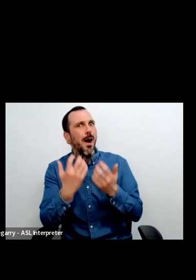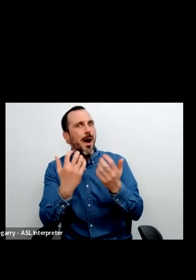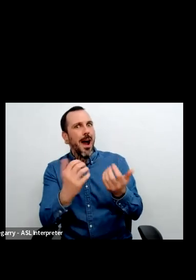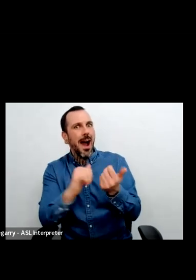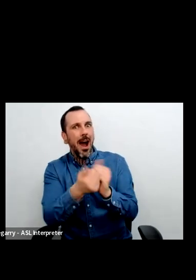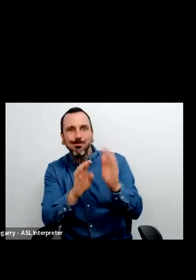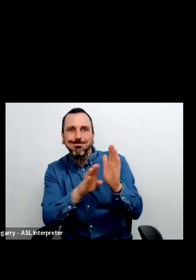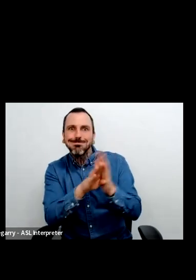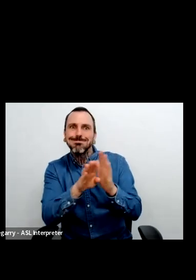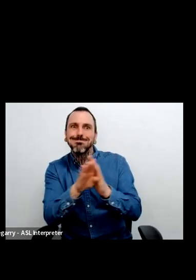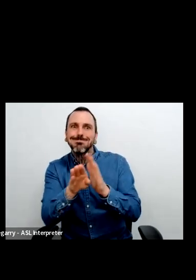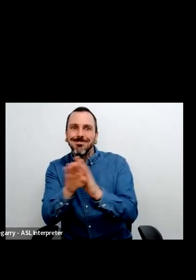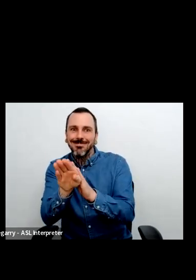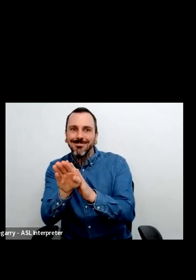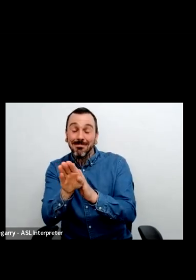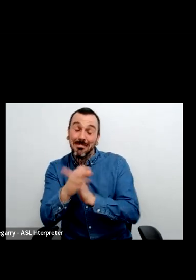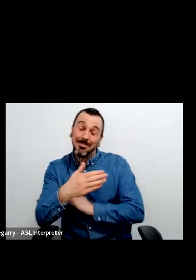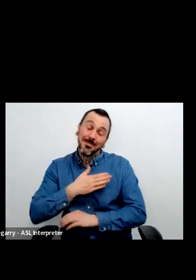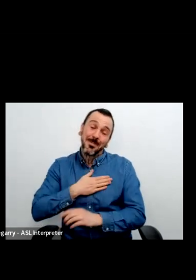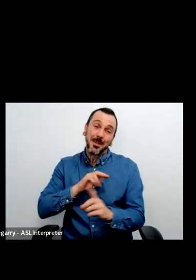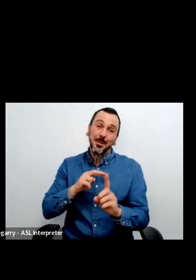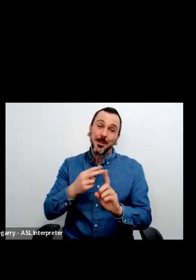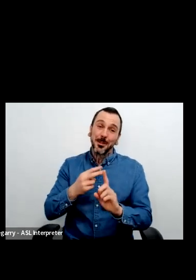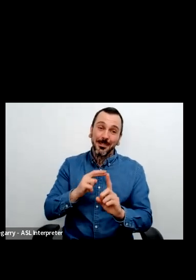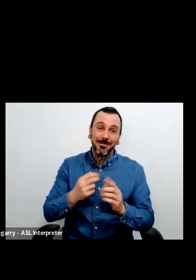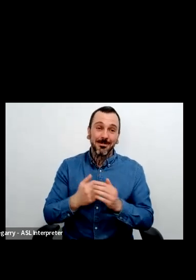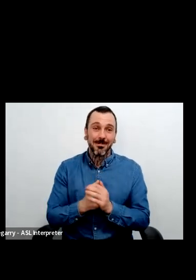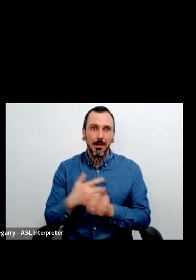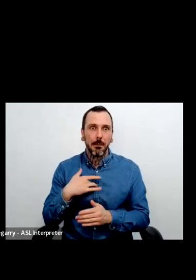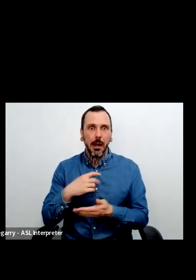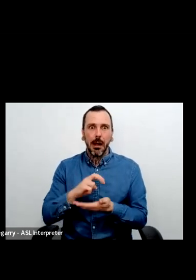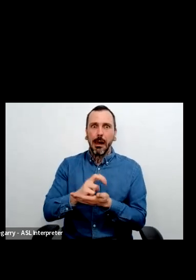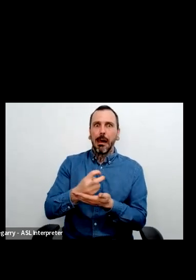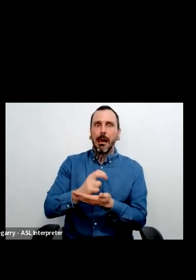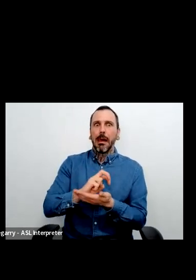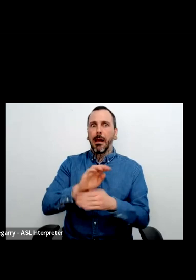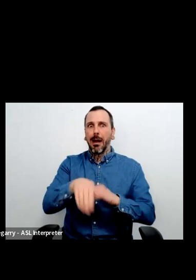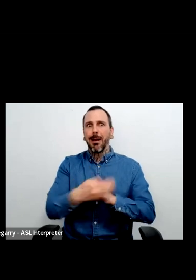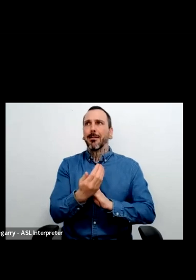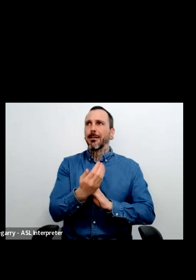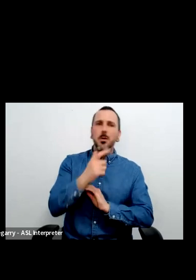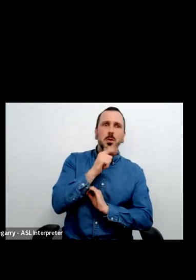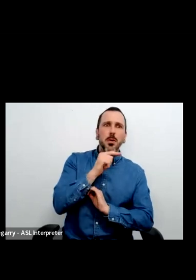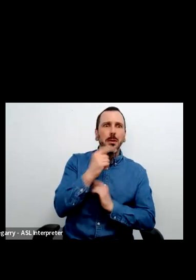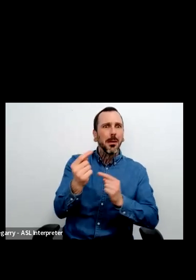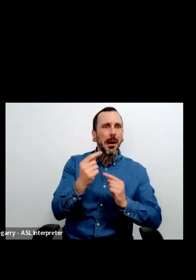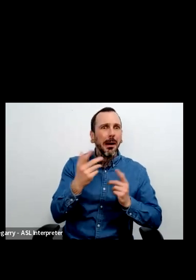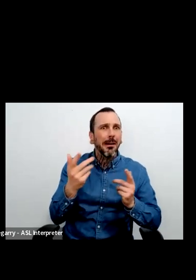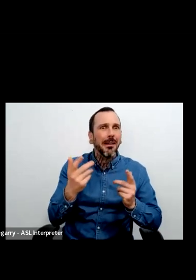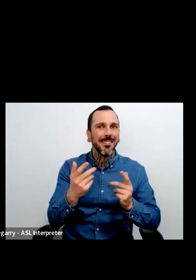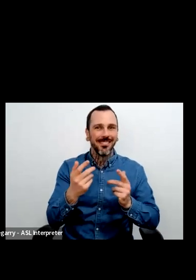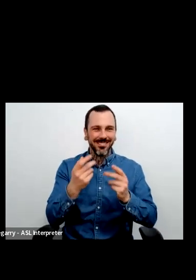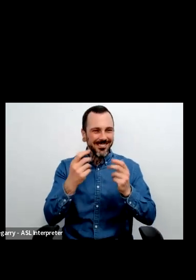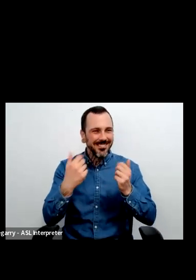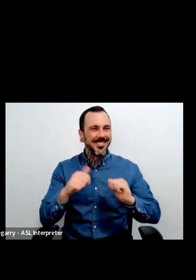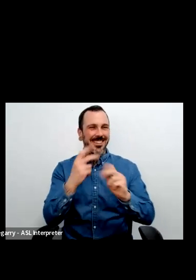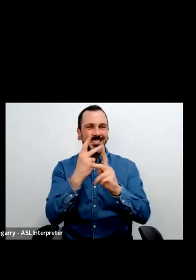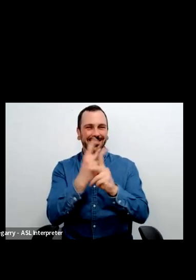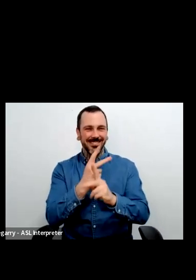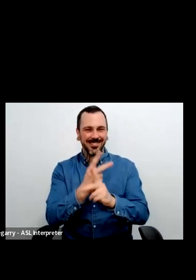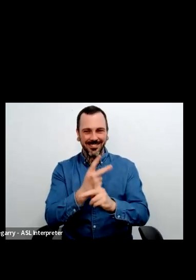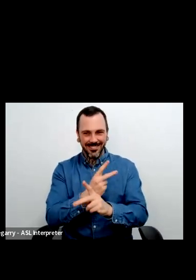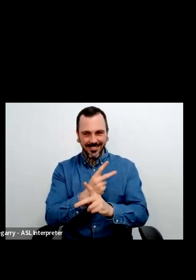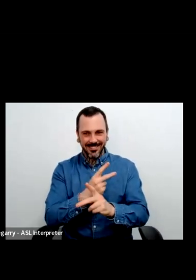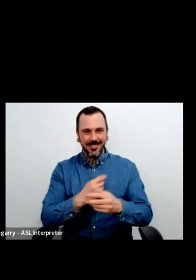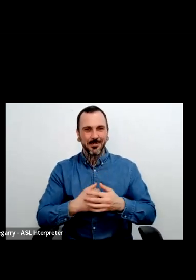I know that's what I'm spend my sleepless nights trying to imagine where they are. Okay, Gideon, do you have anything you want to